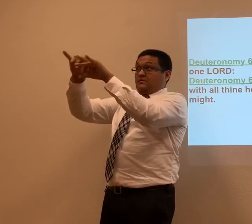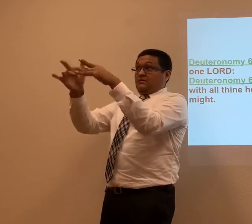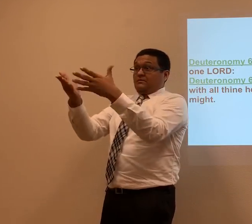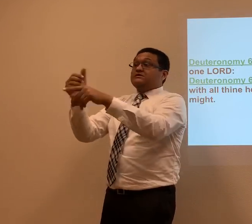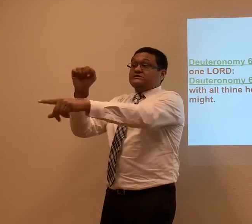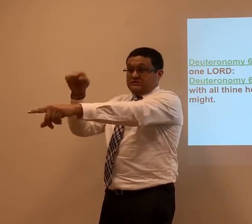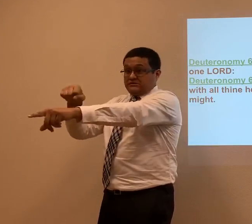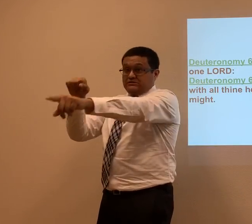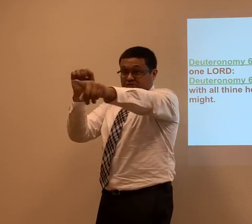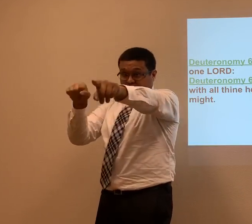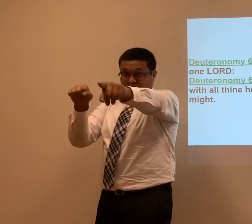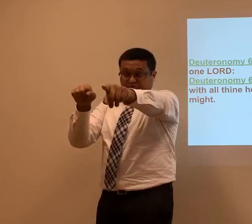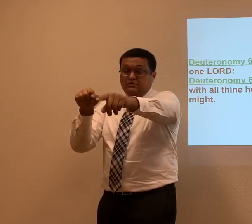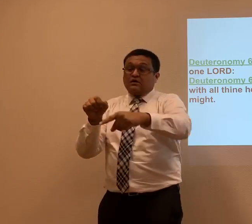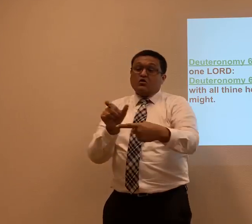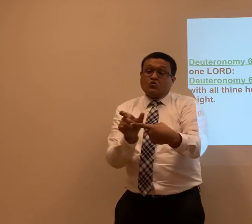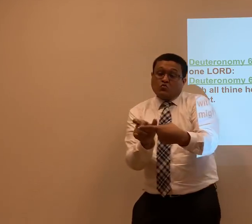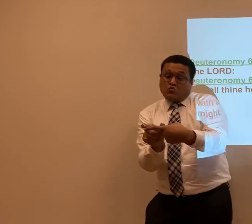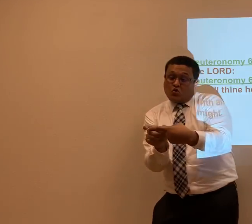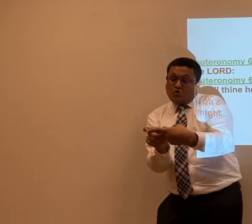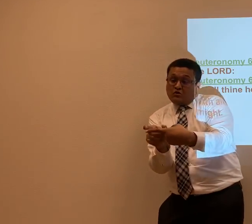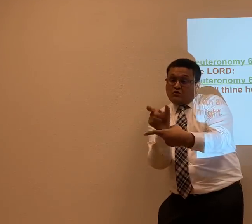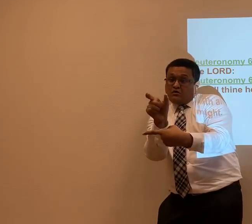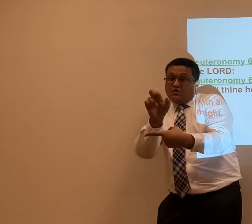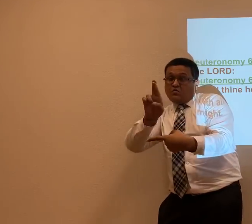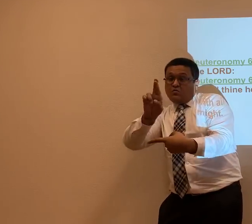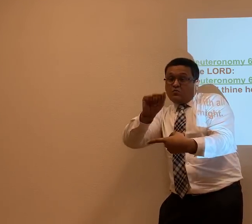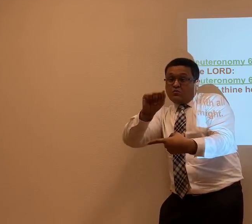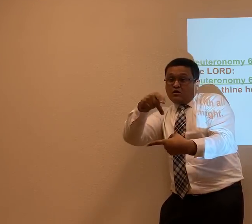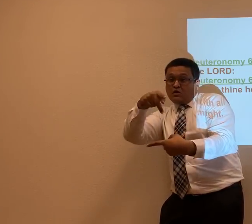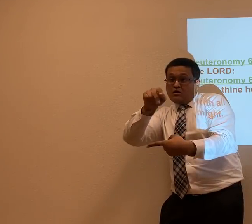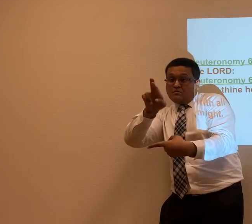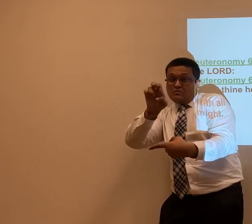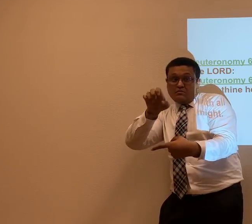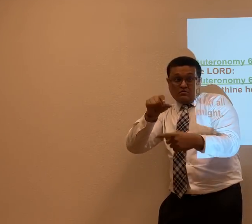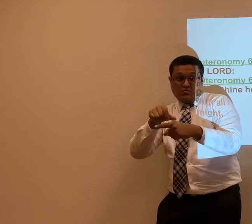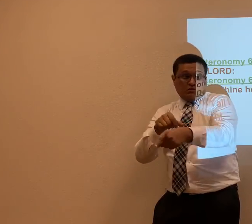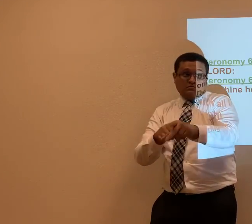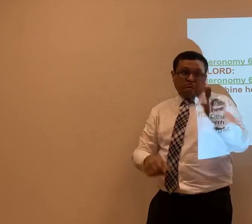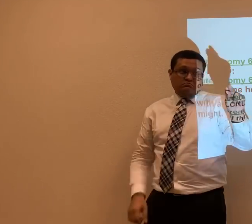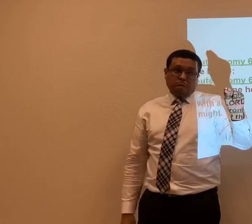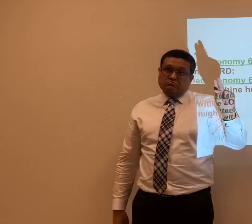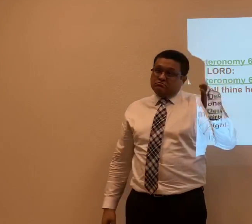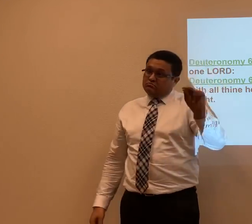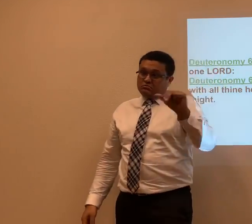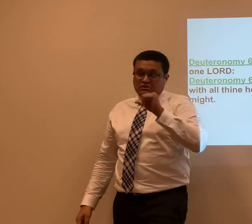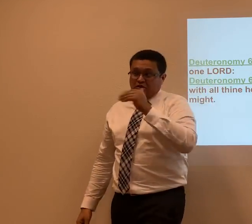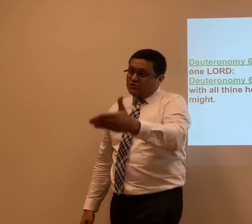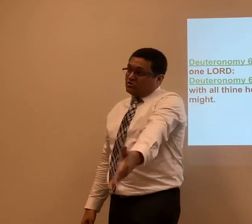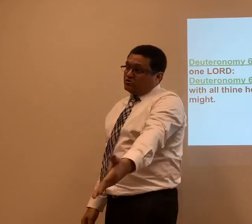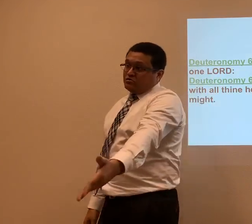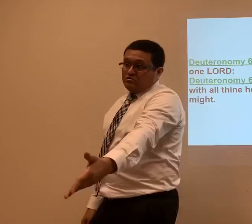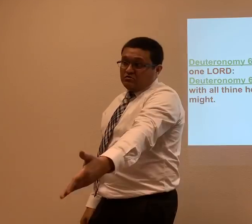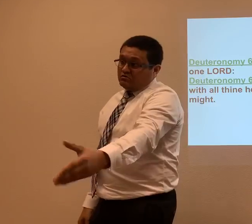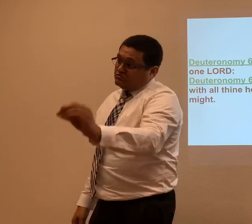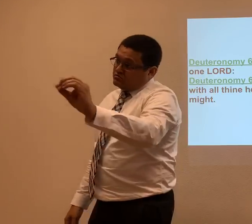The rapture, taken away, many people say, yes, there's the word taken away, but the actual word rapture is not in the